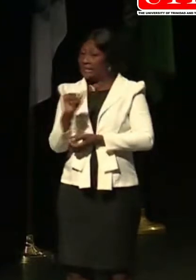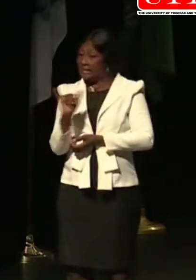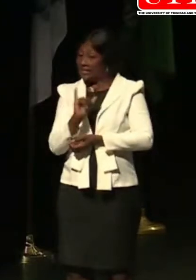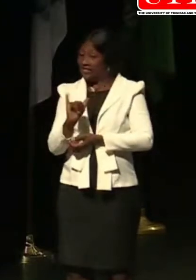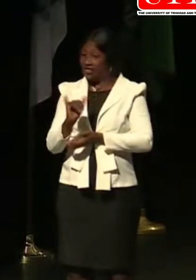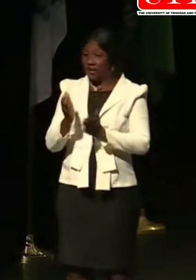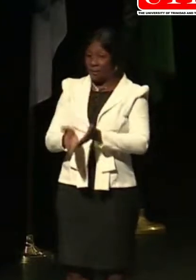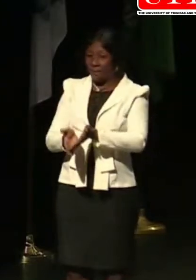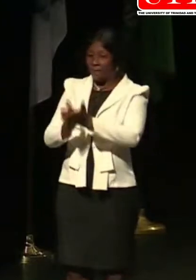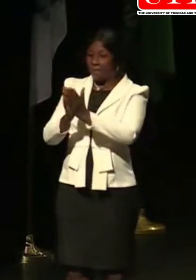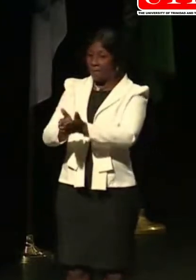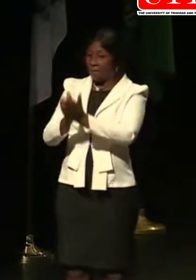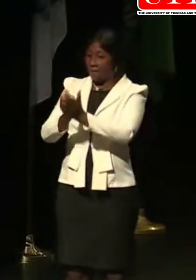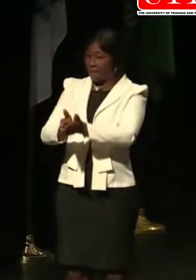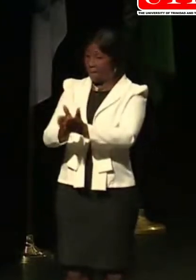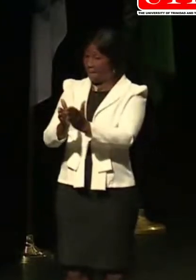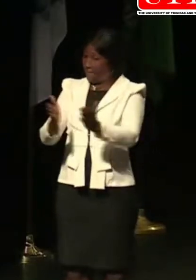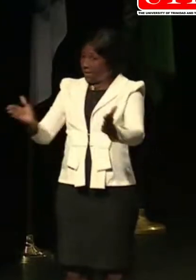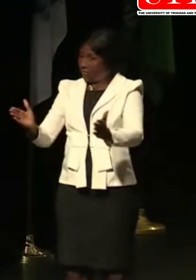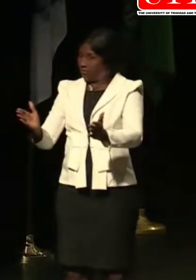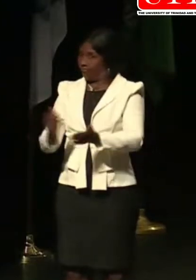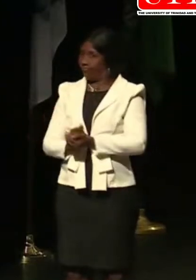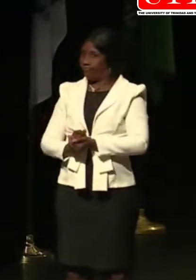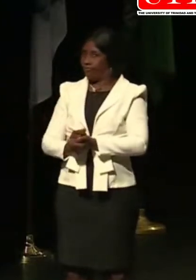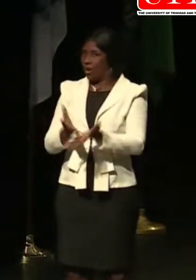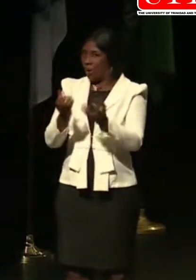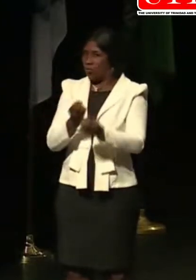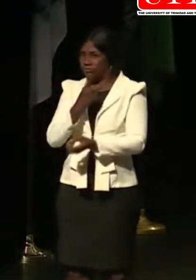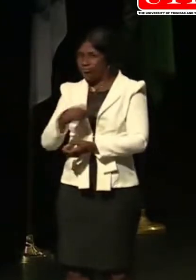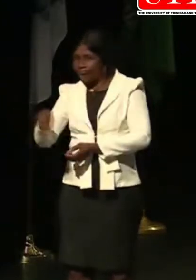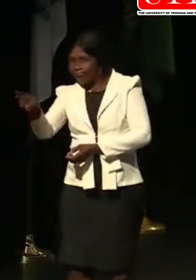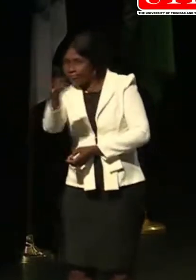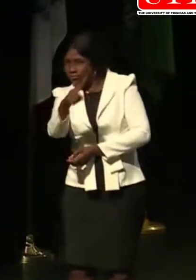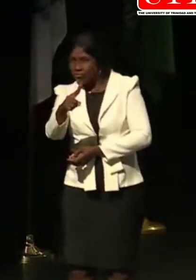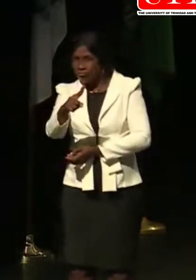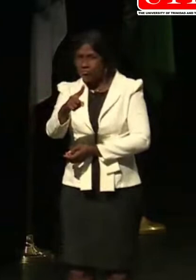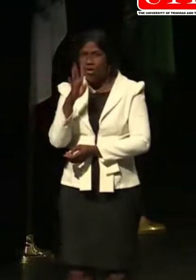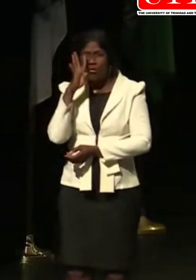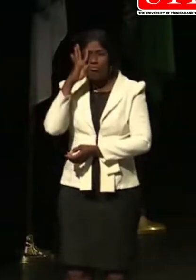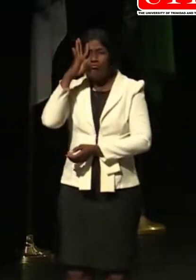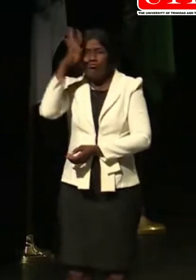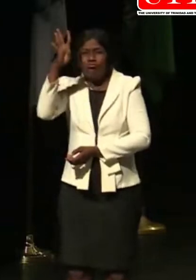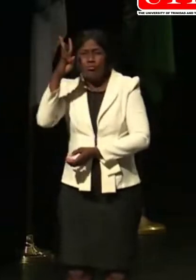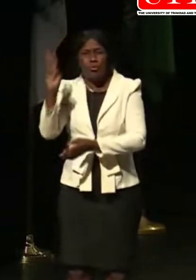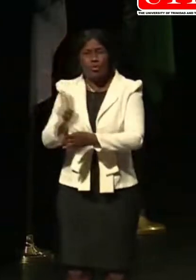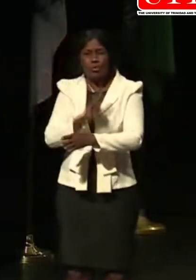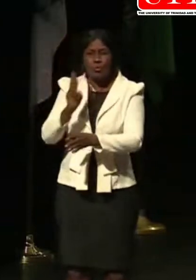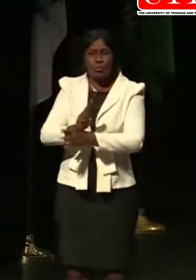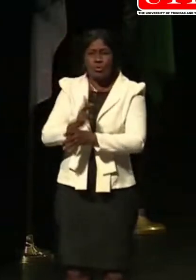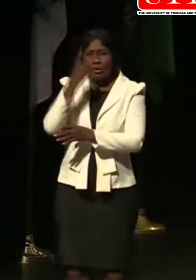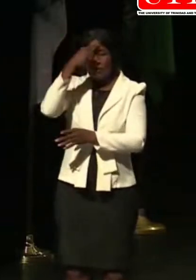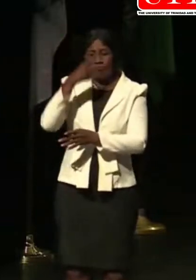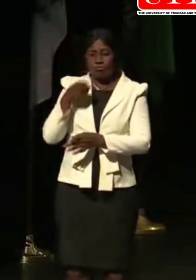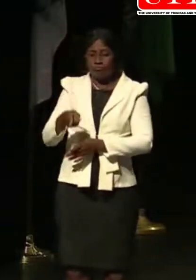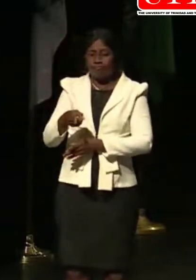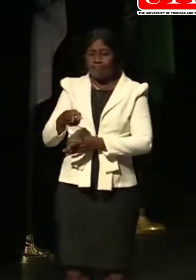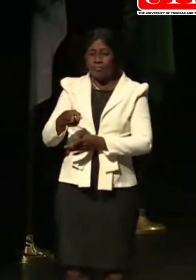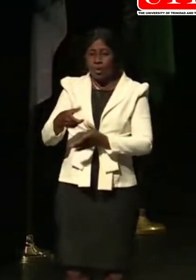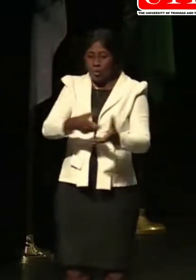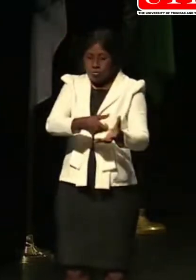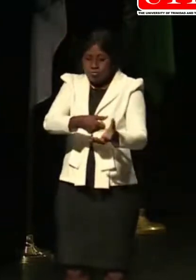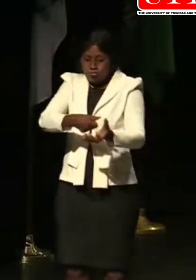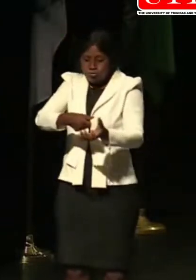when I was 16 years old. And use your engine to move this ship in a new